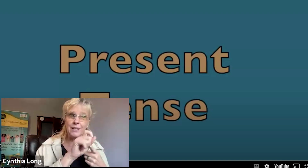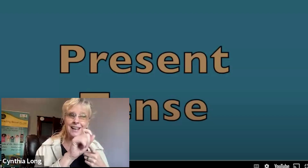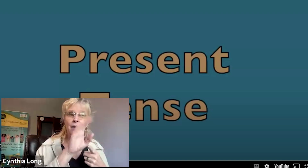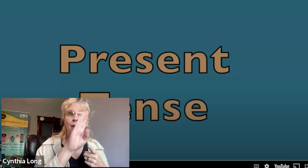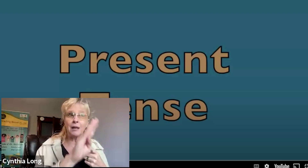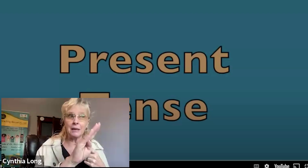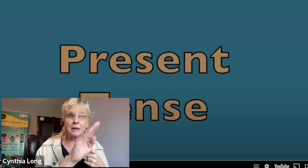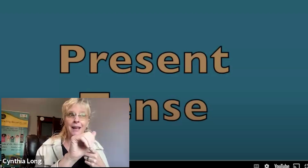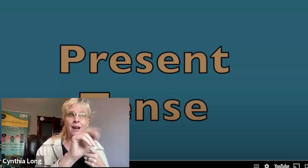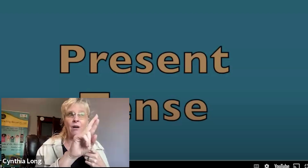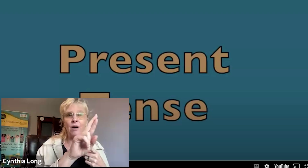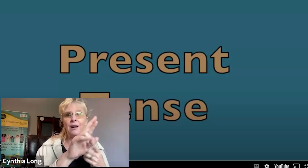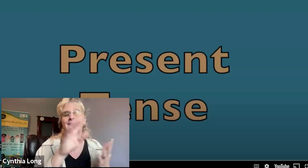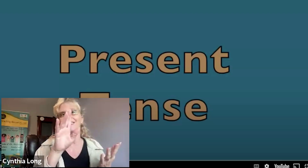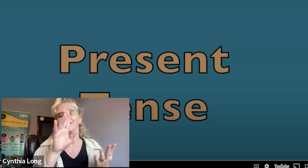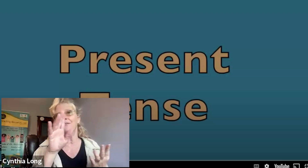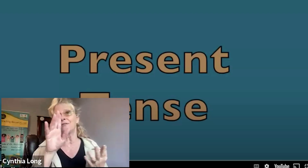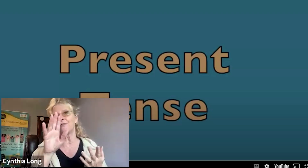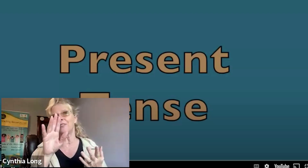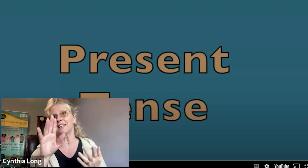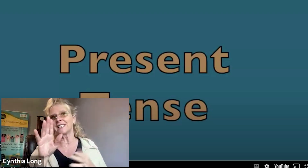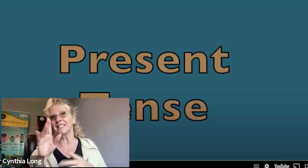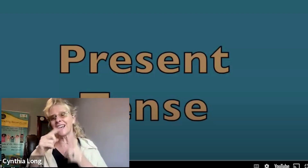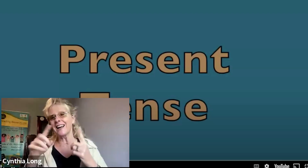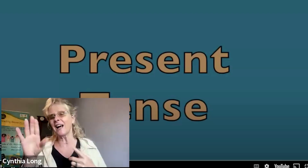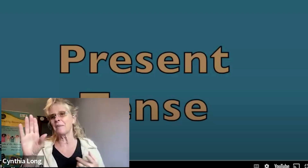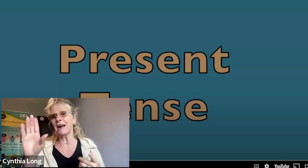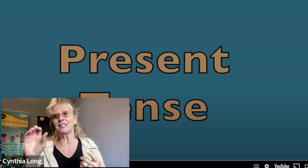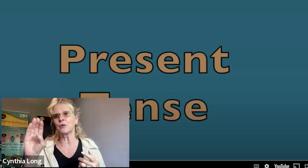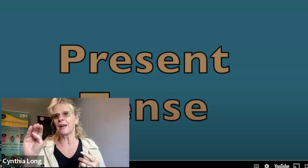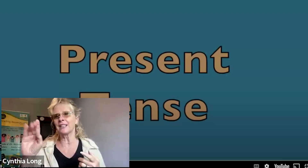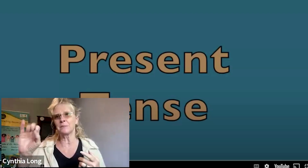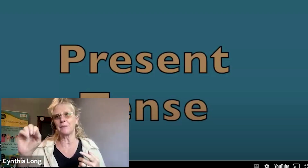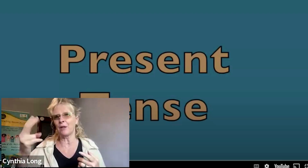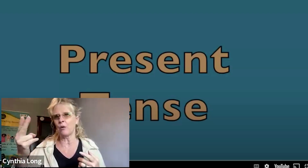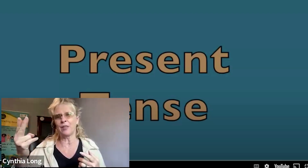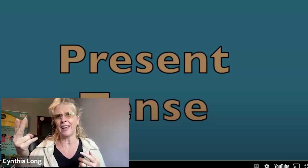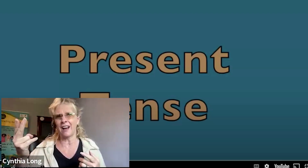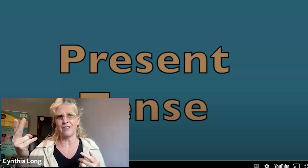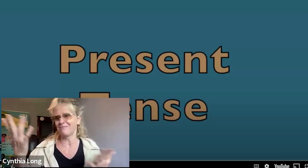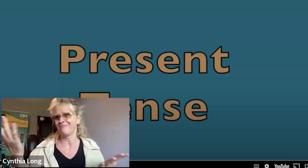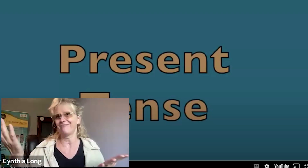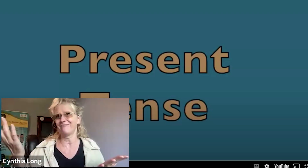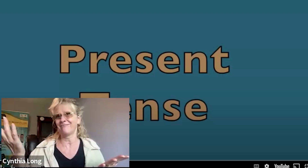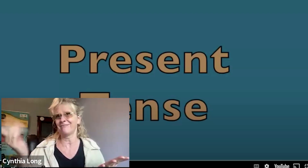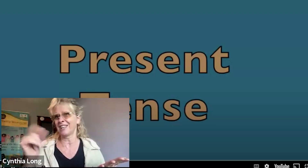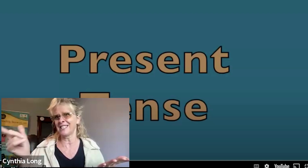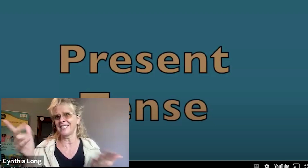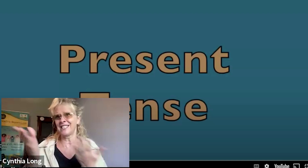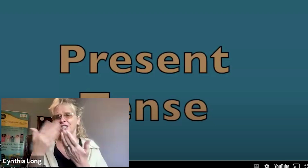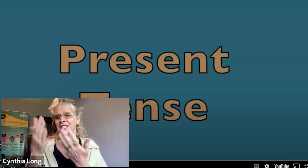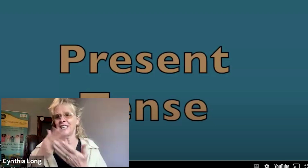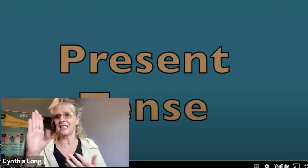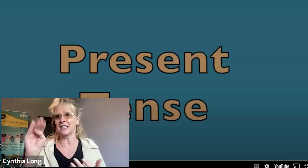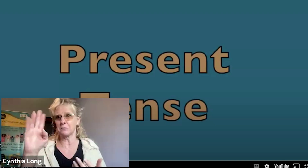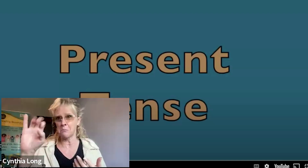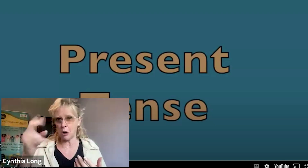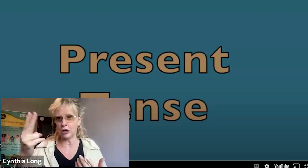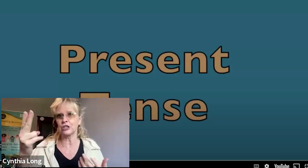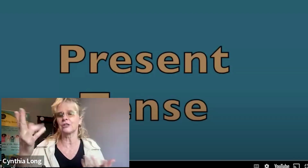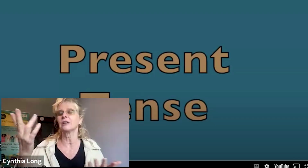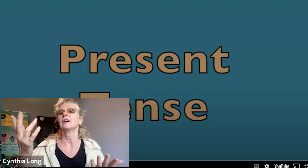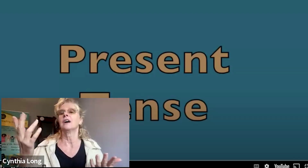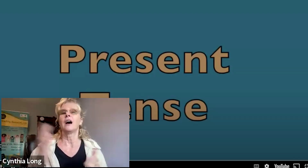if I wrote it, I write MAR in sign, I might just go ahead and spell the whole thing out because it's just easy.